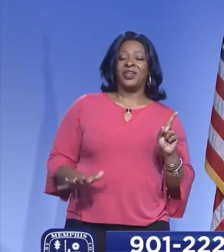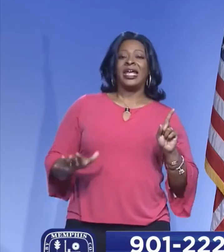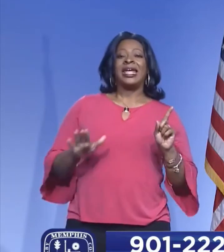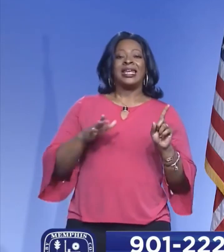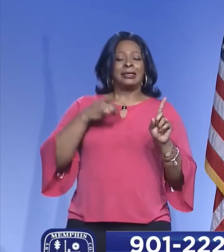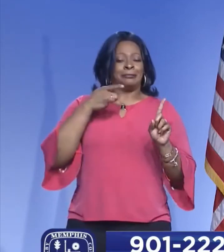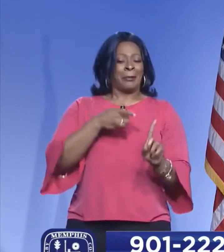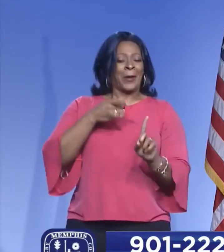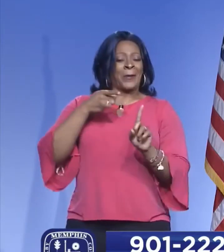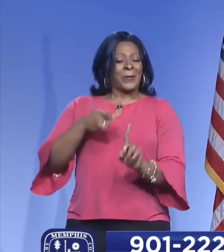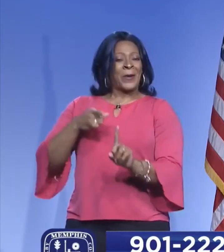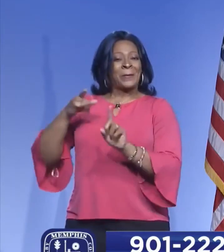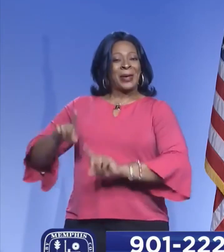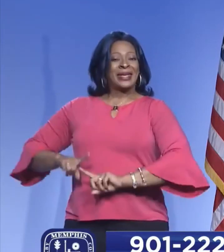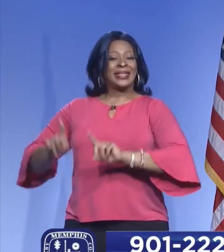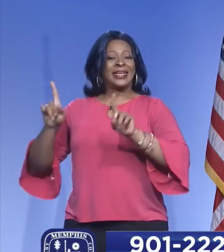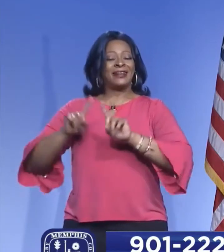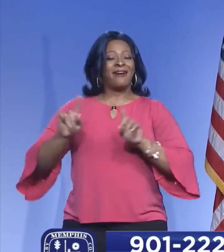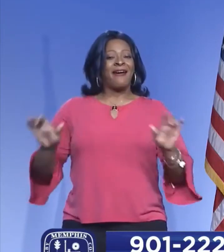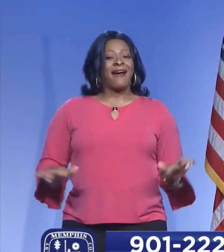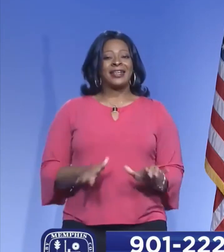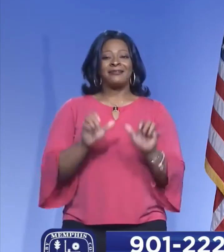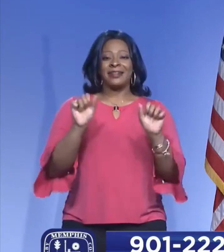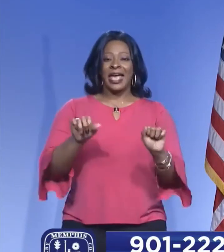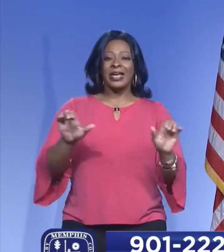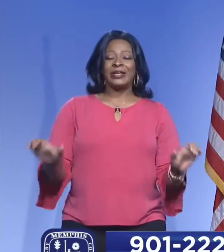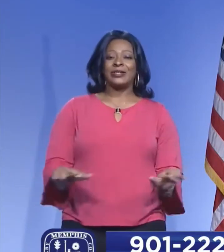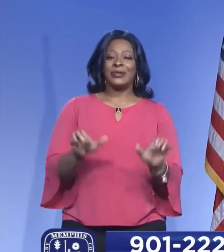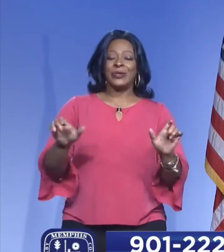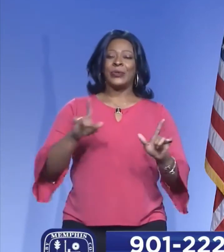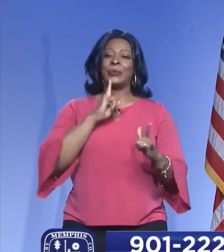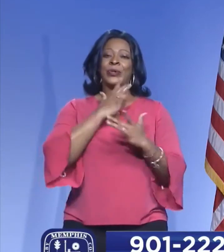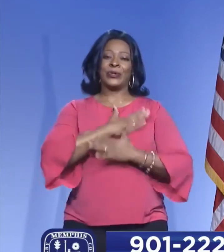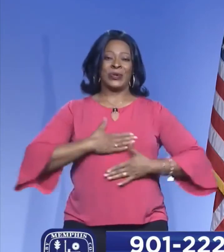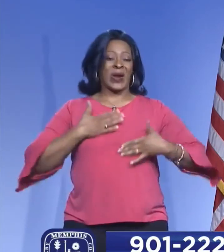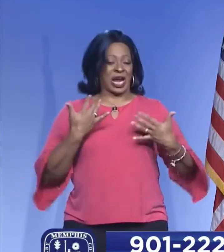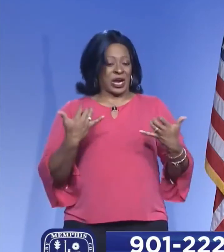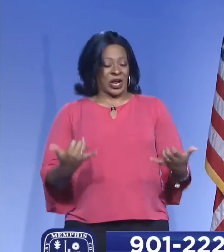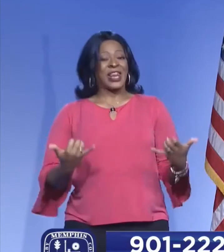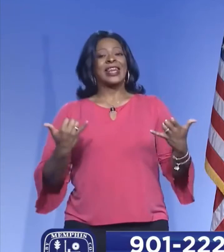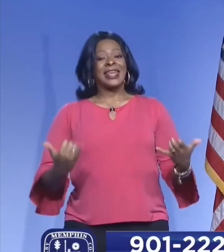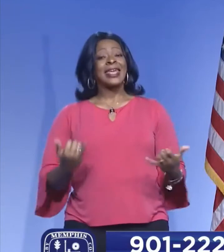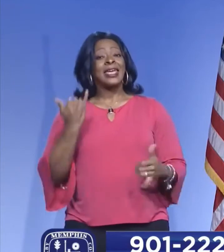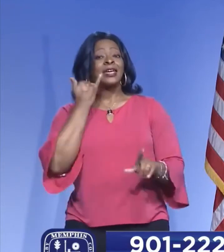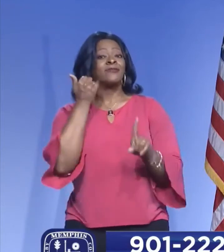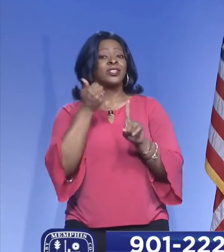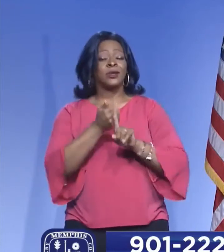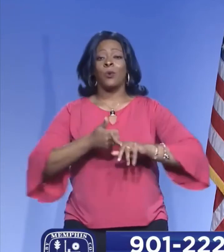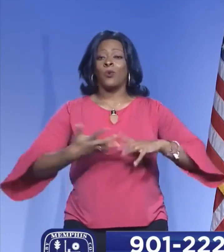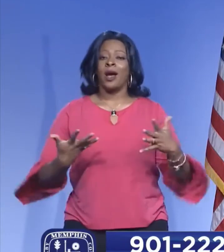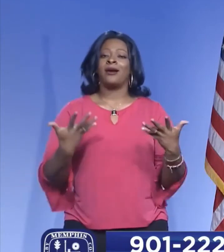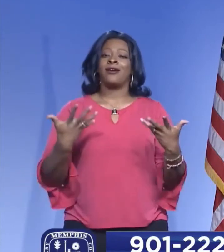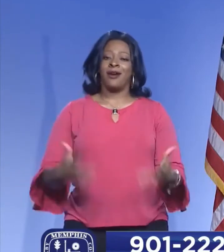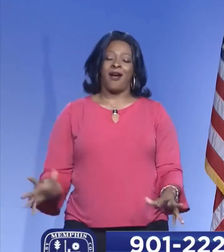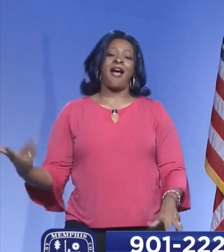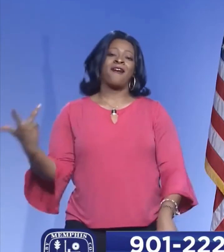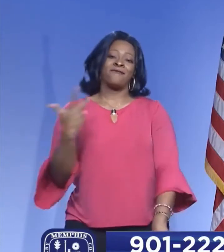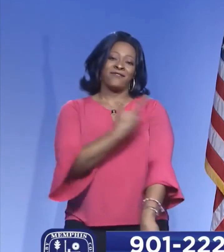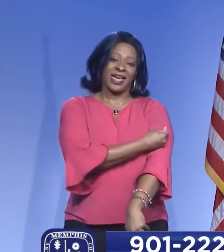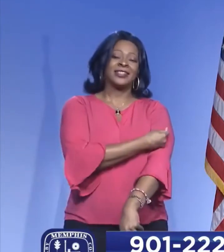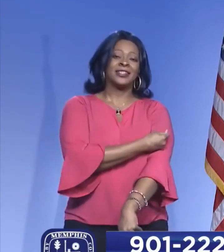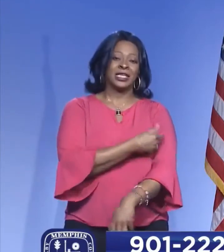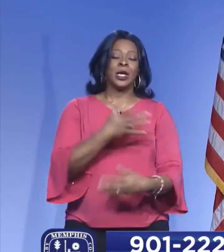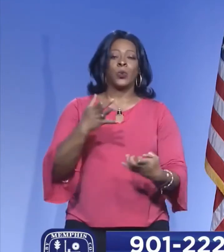the different activities that one can enjoy right now if they are fully vaccinated. So we want